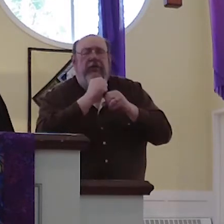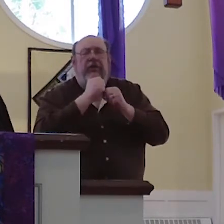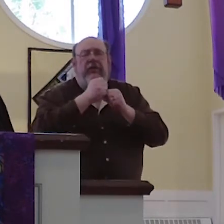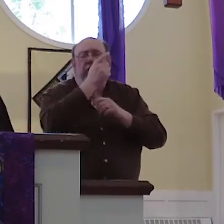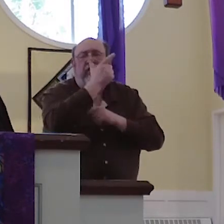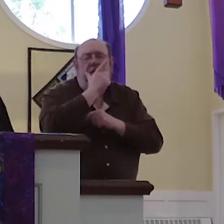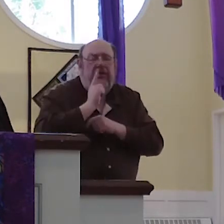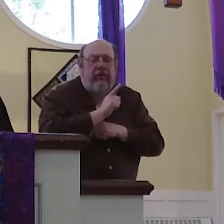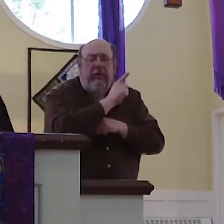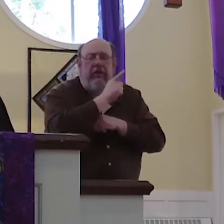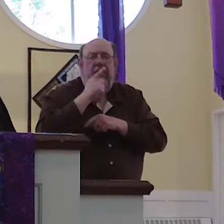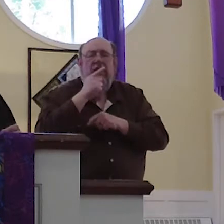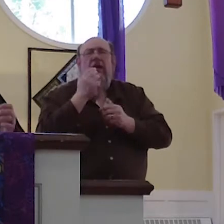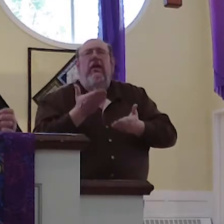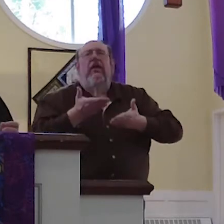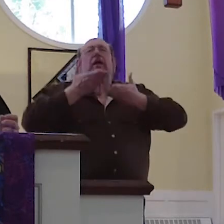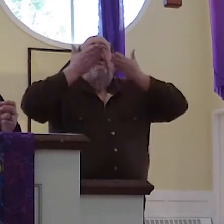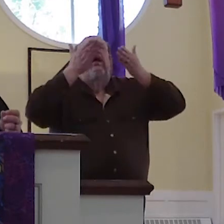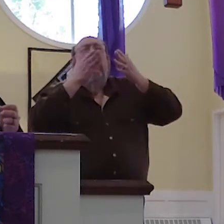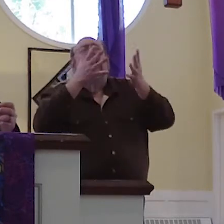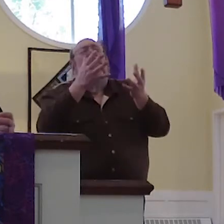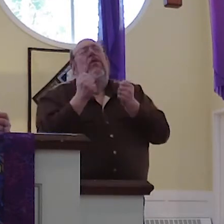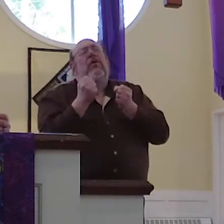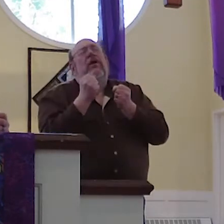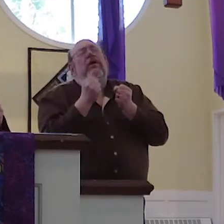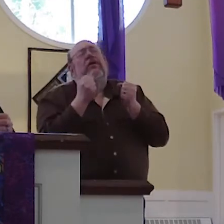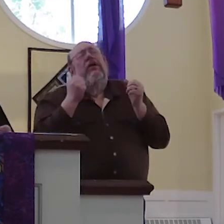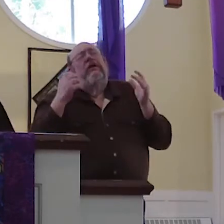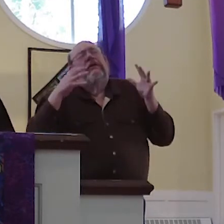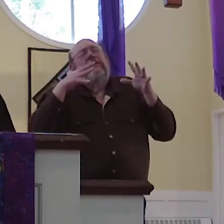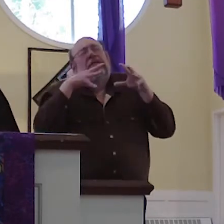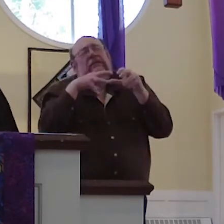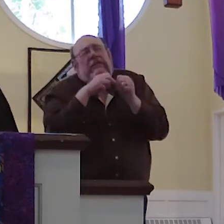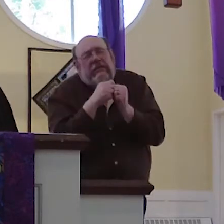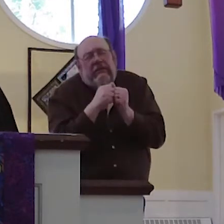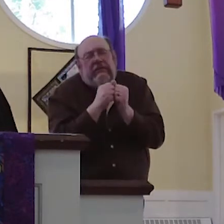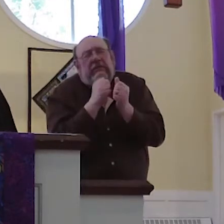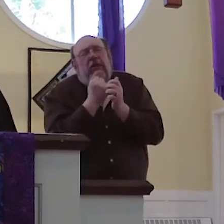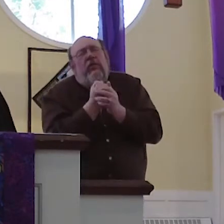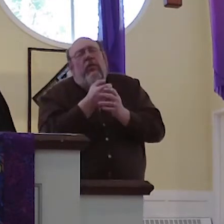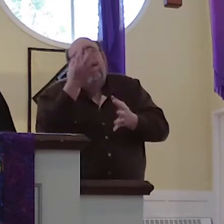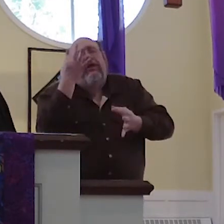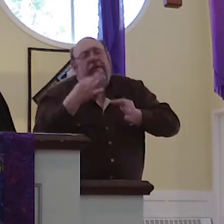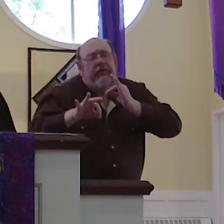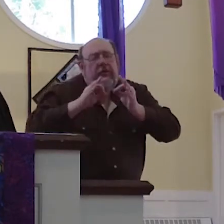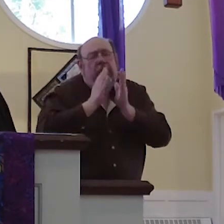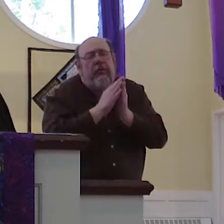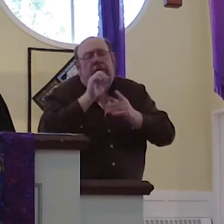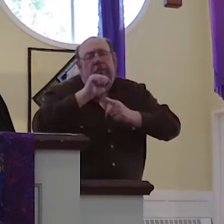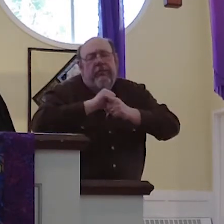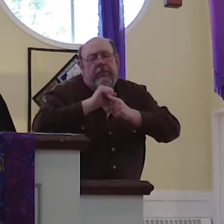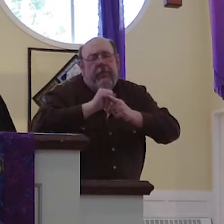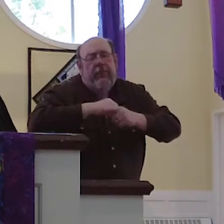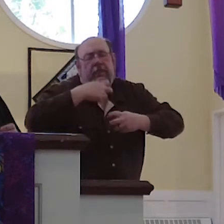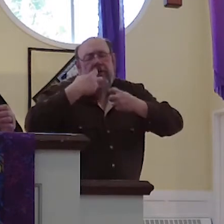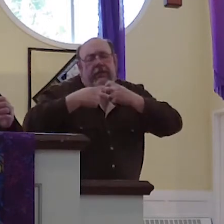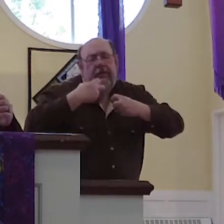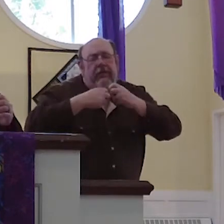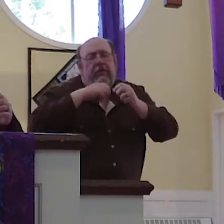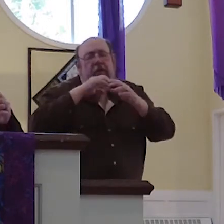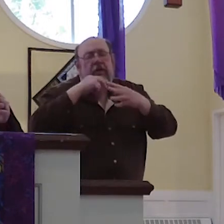Prayer. I wanted us to be able to hold together around one simple prayer practice through this difficult season,